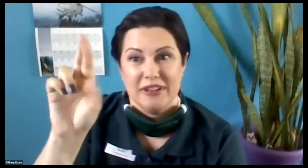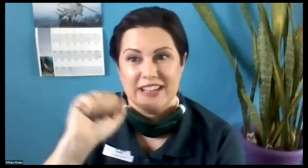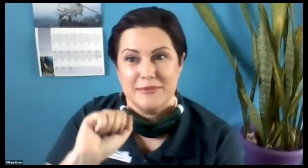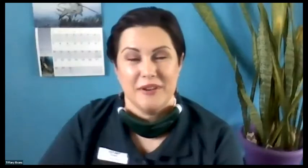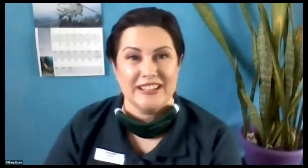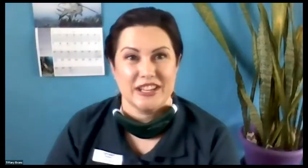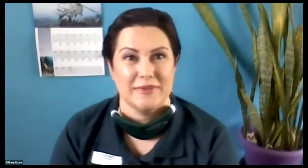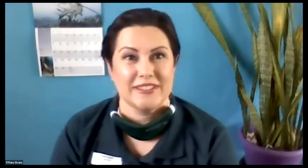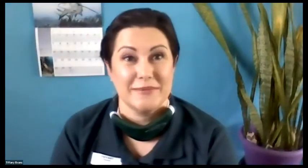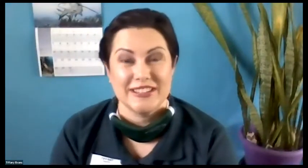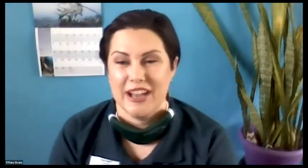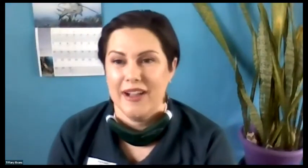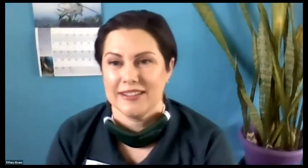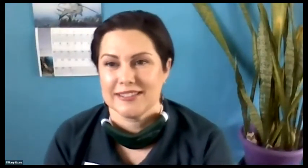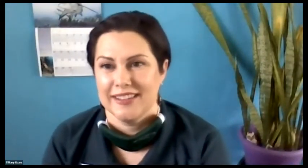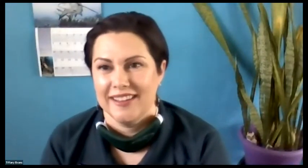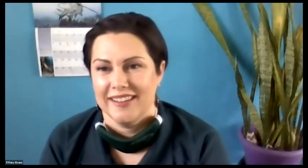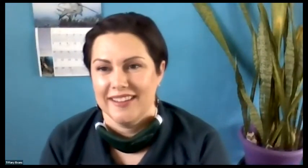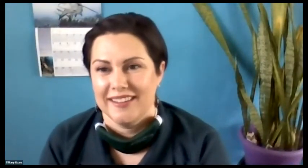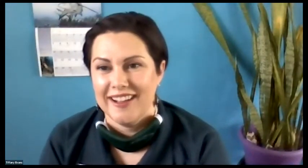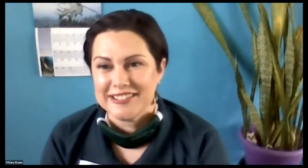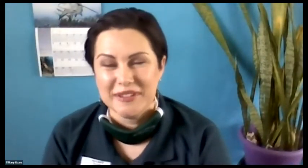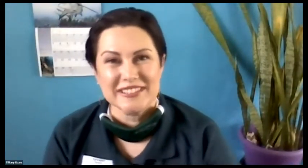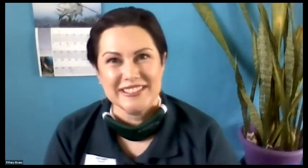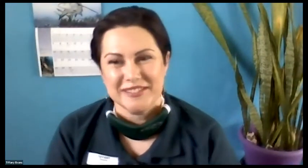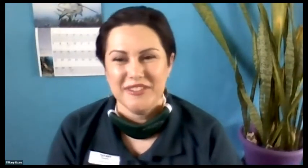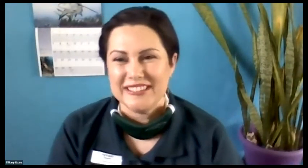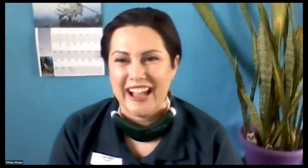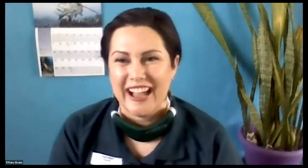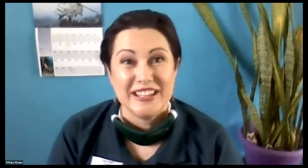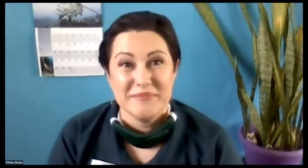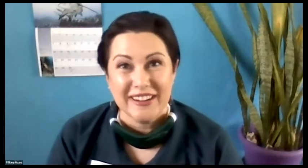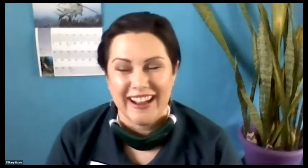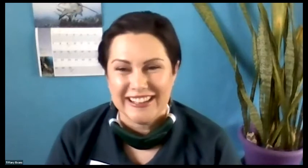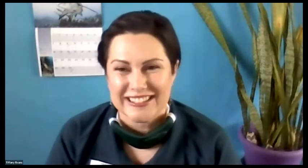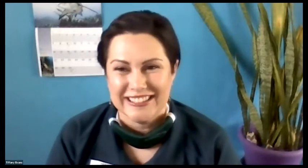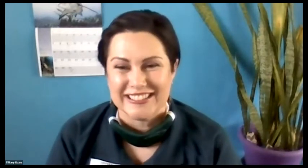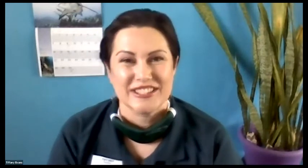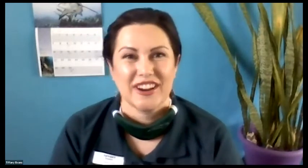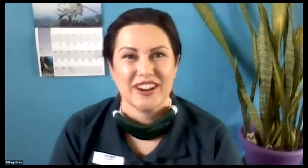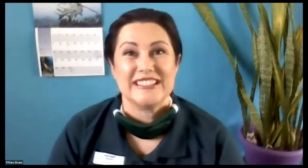typed, go ahead and type it in the chat box. Awesome. It looks like some of you guys got it. Keeper. Excellent. Let's try it